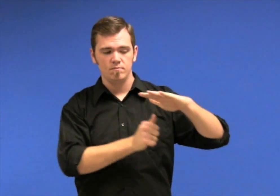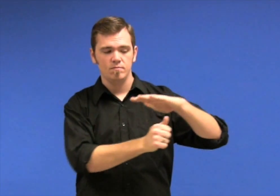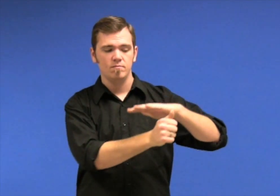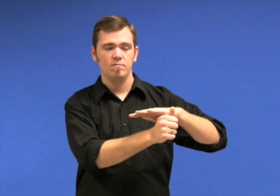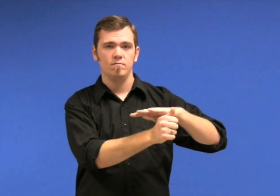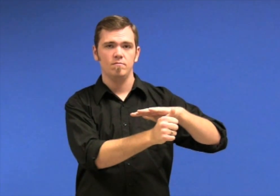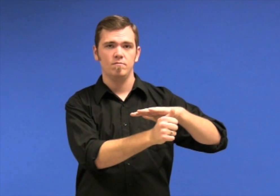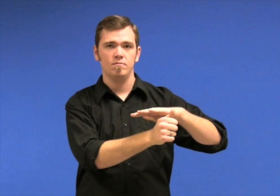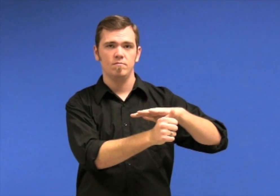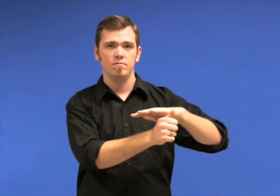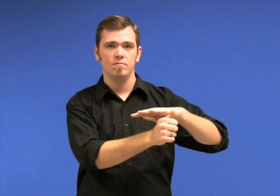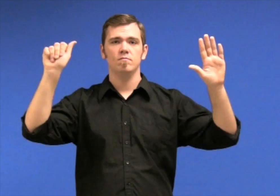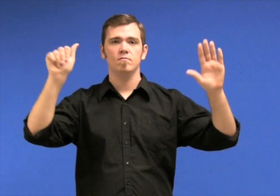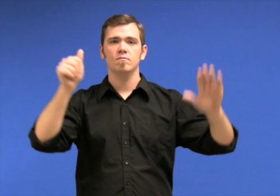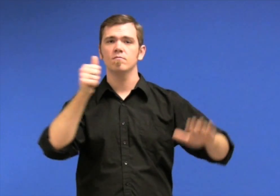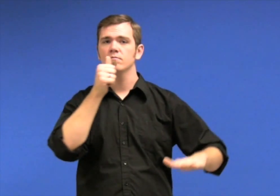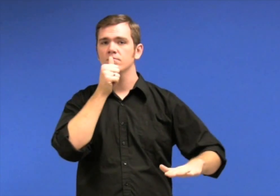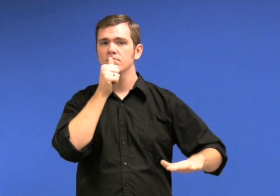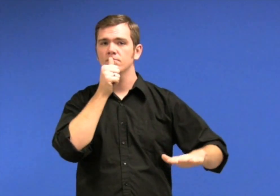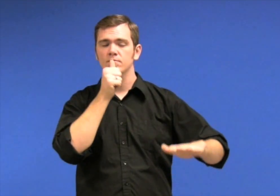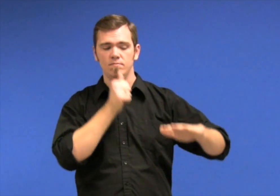and it goes underneath your hand. So hide.